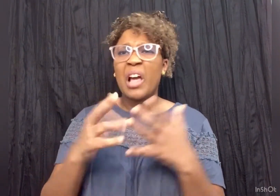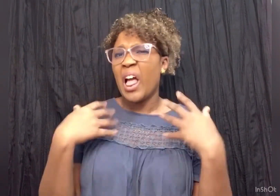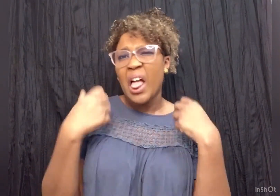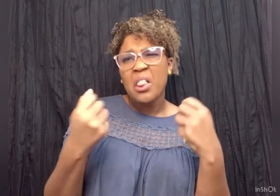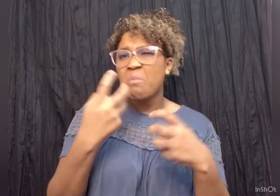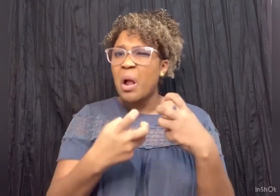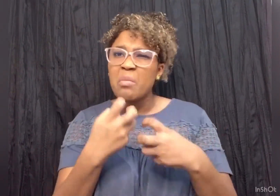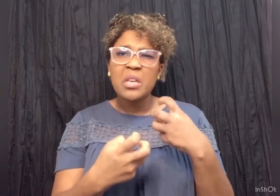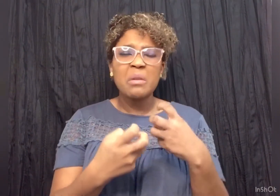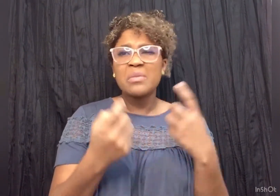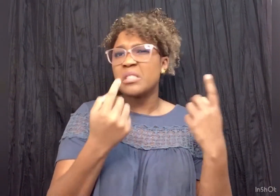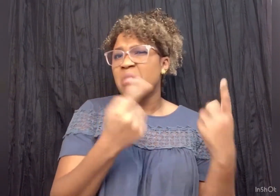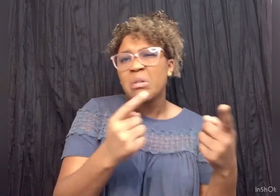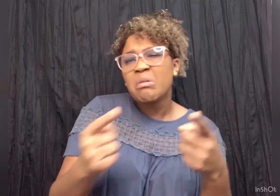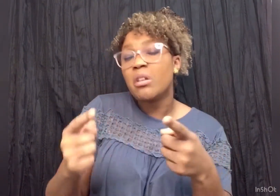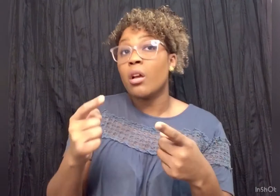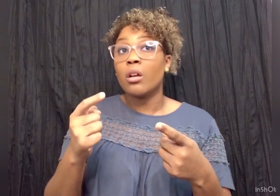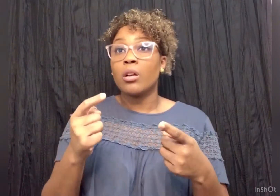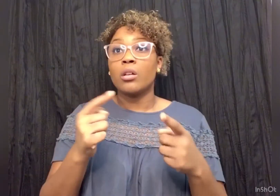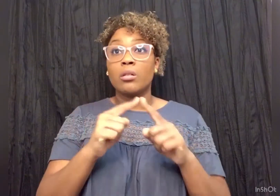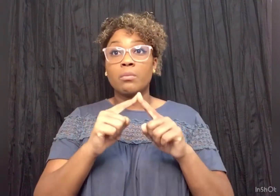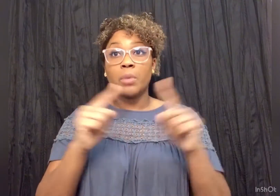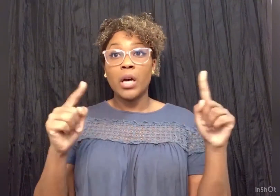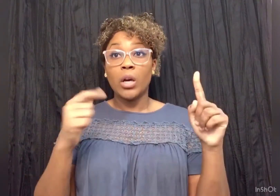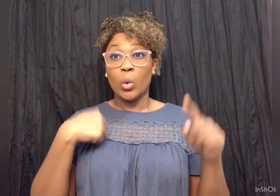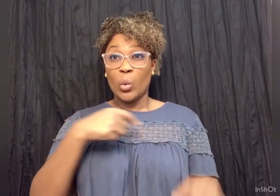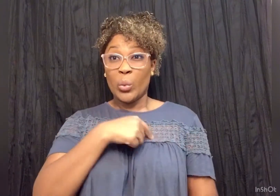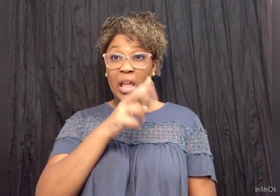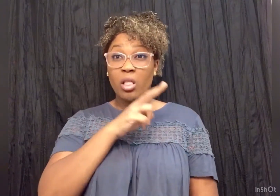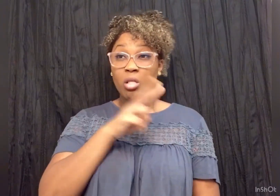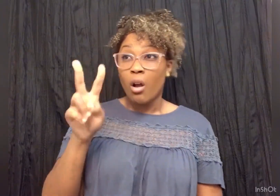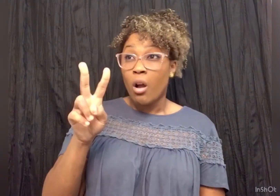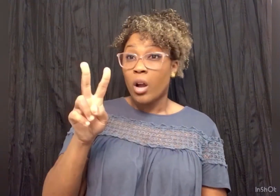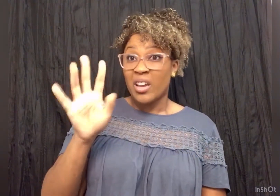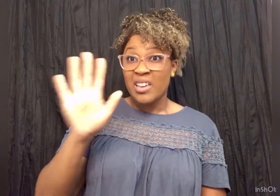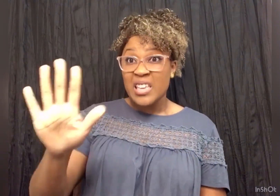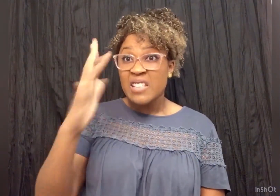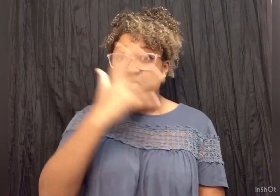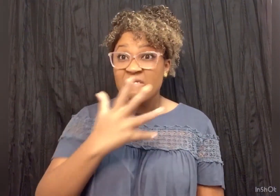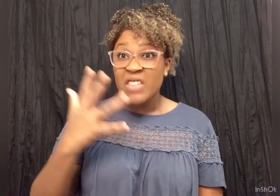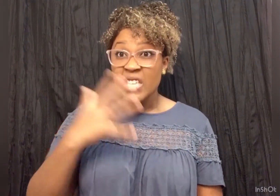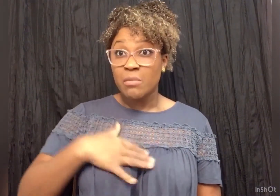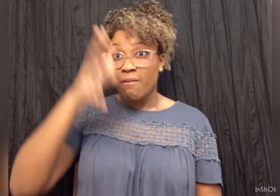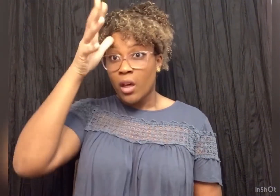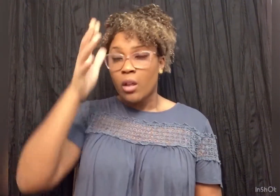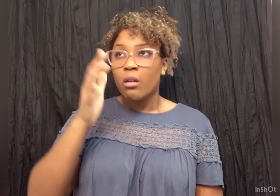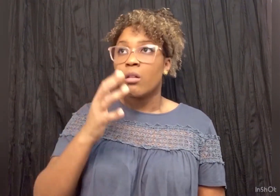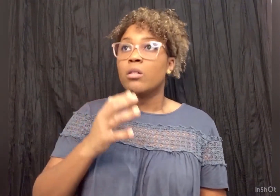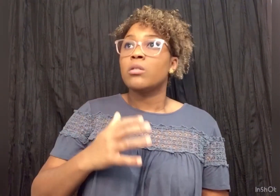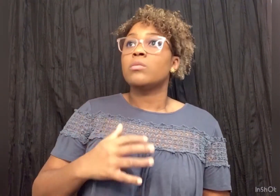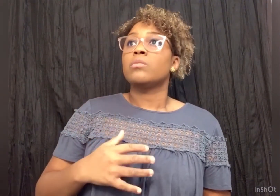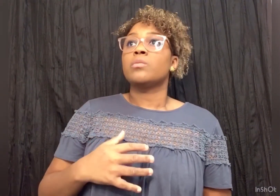problems. But one glance at my father's face left no doubt.